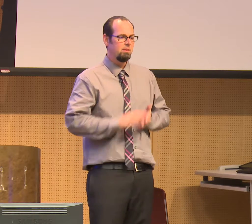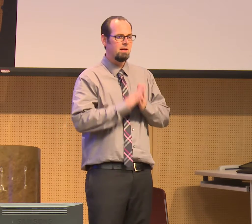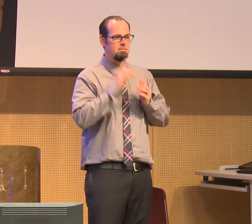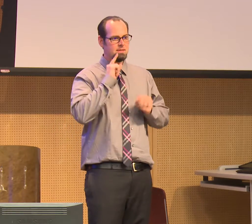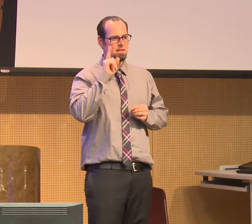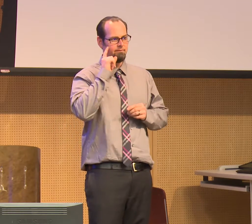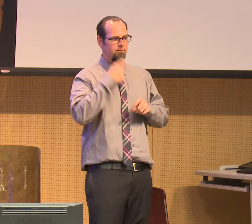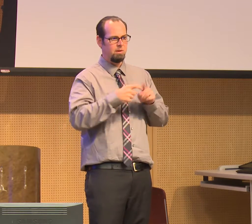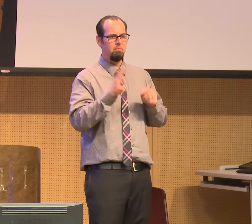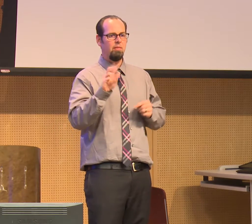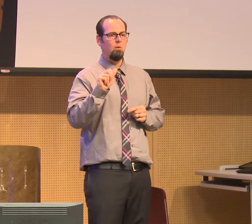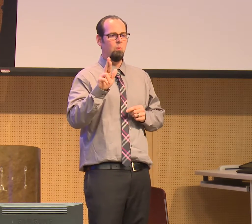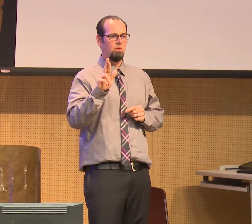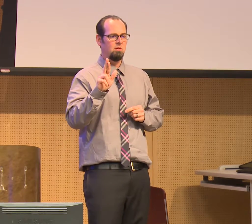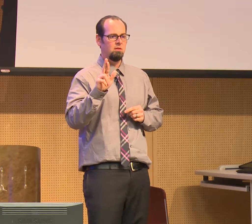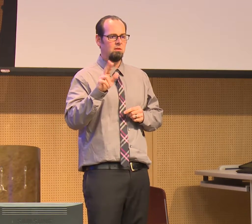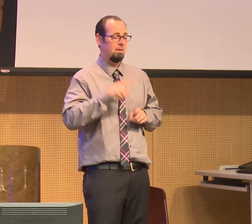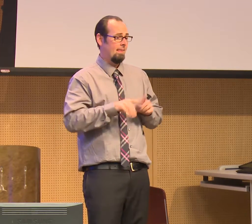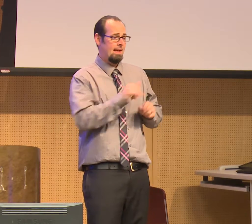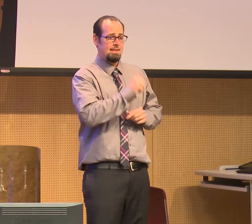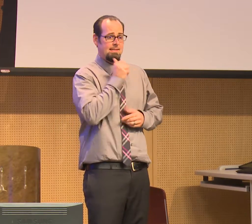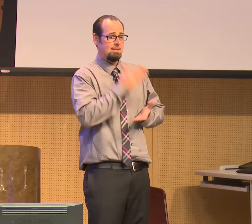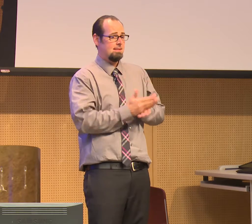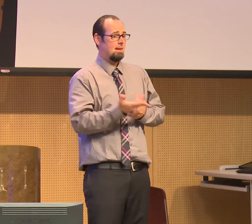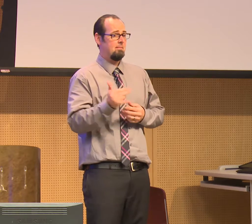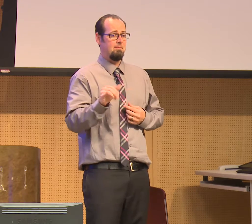He had lost his leg also, but that did not stop him.